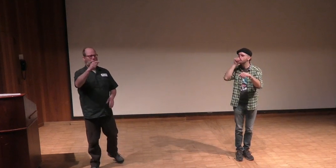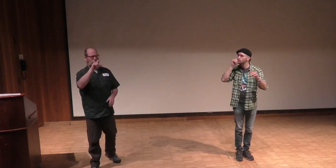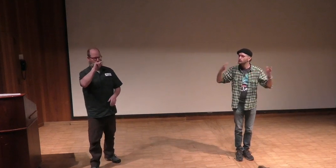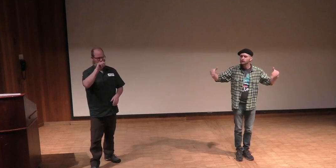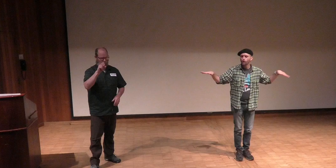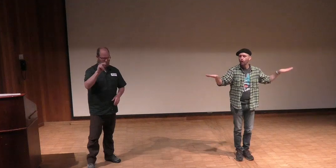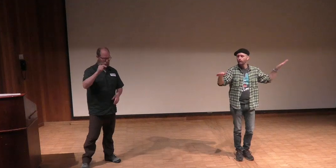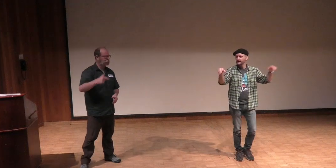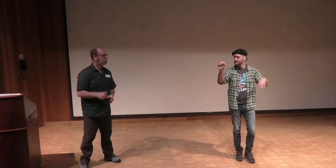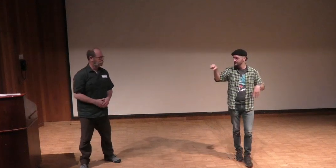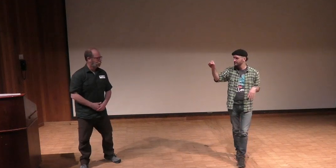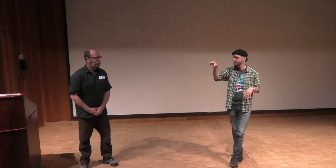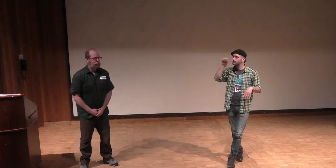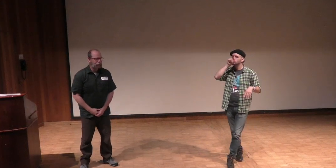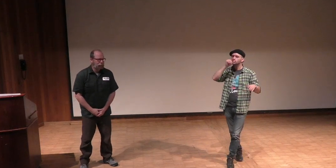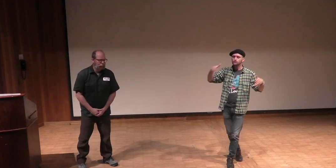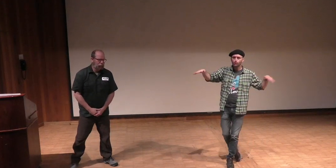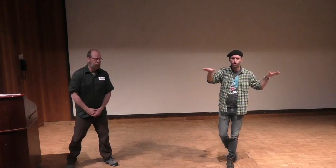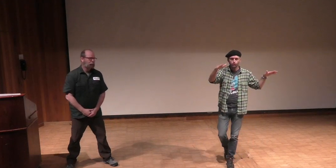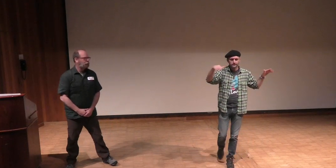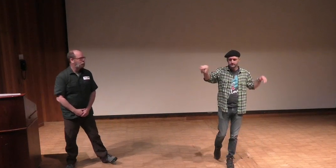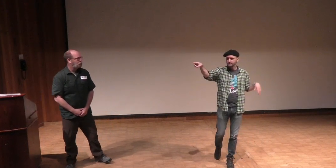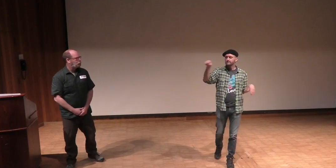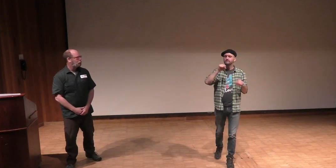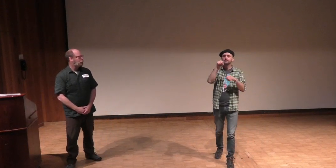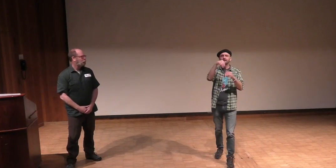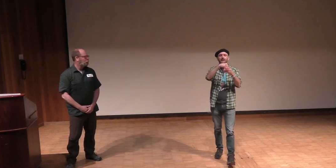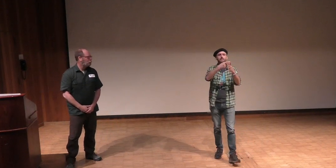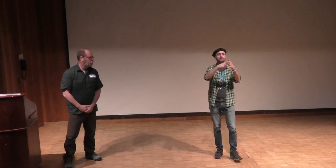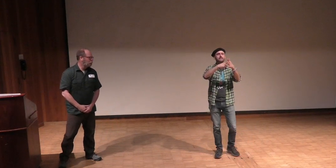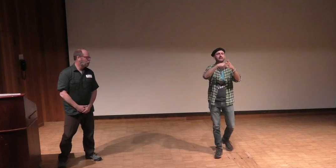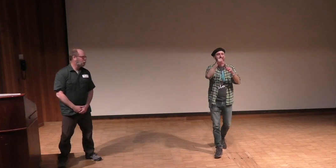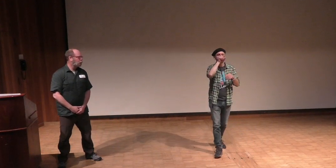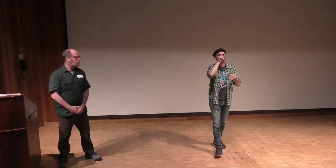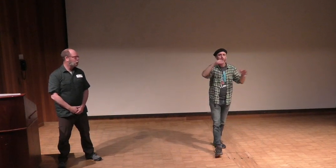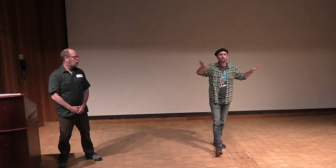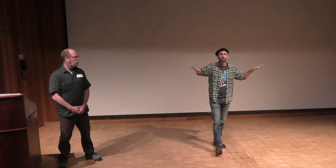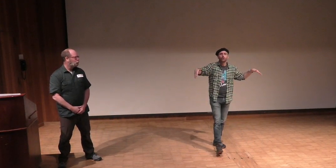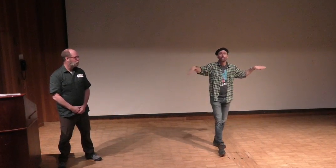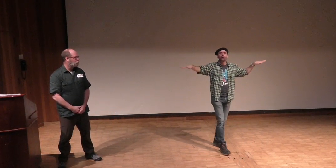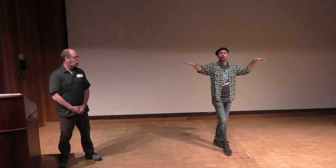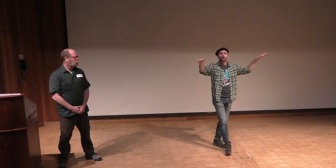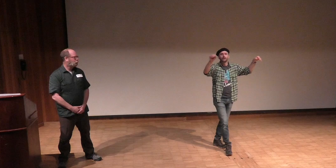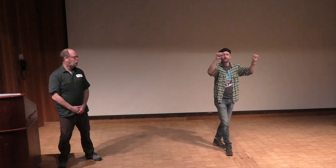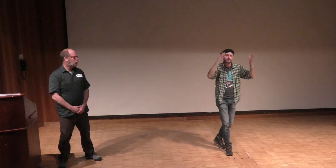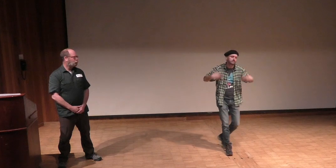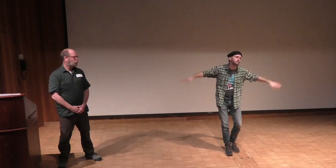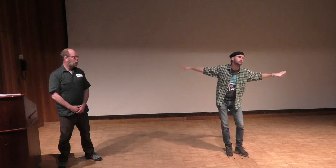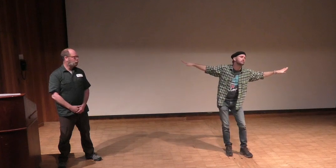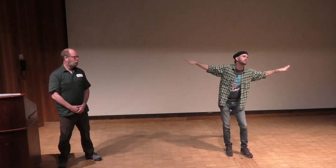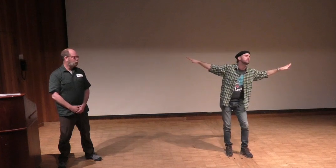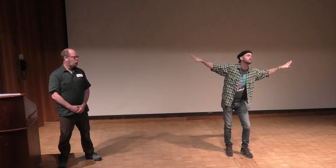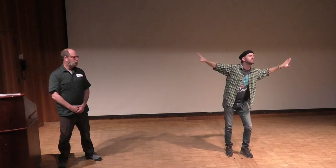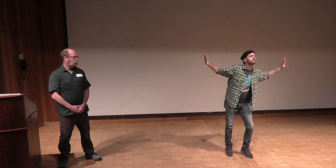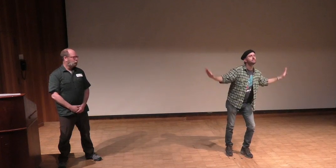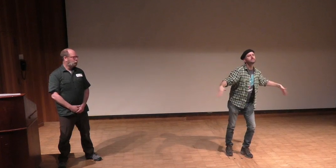A soaring bird. Yeah, it was a bird soaring. You saw that. Okay. In the beginning, you'd see the bird